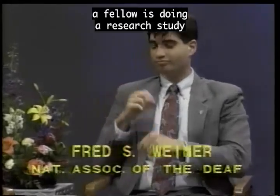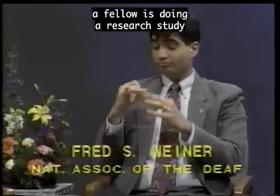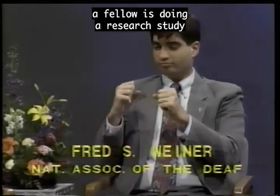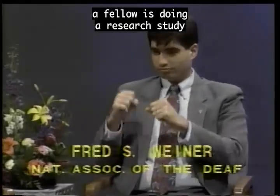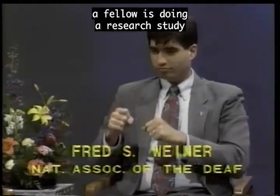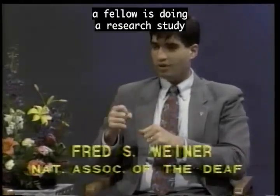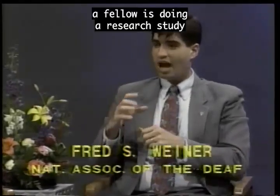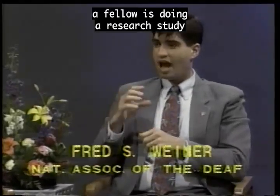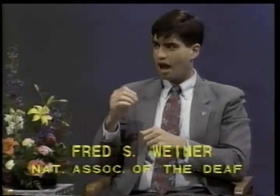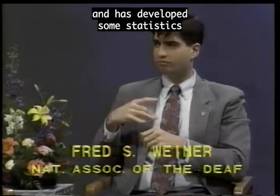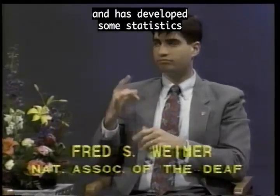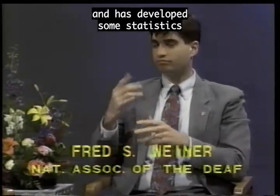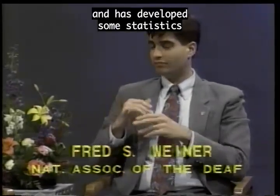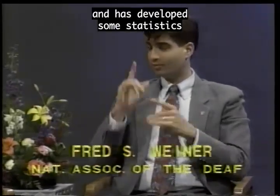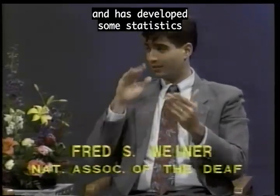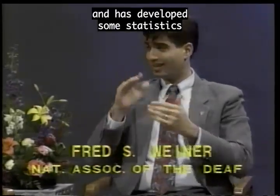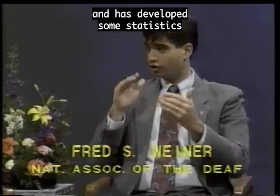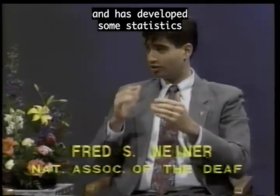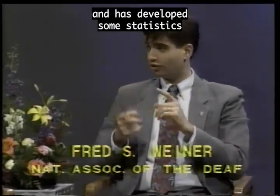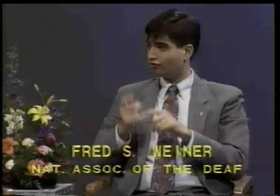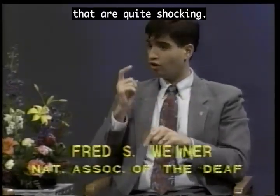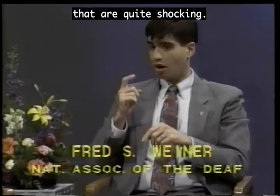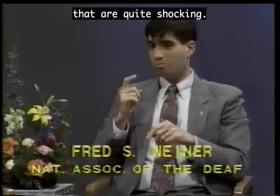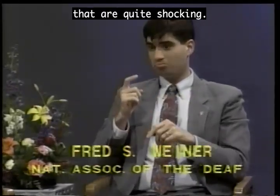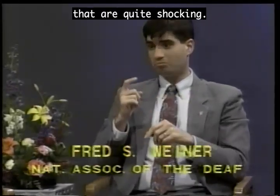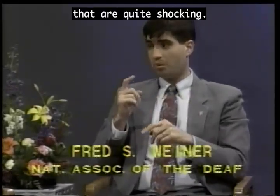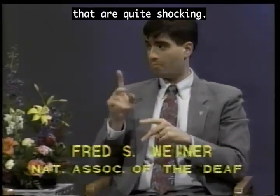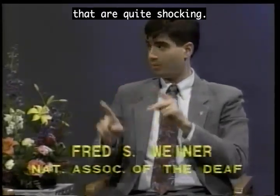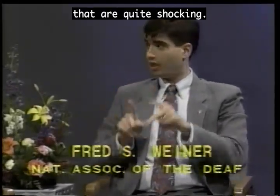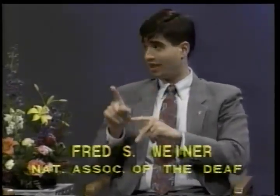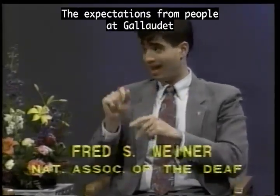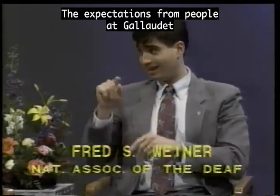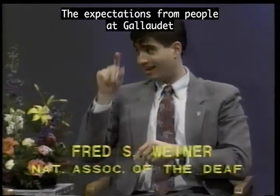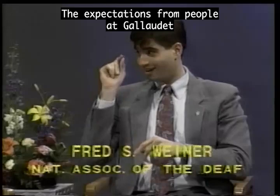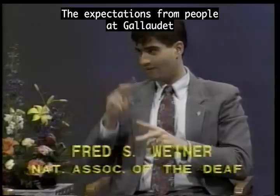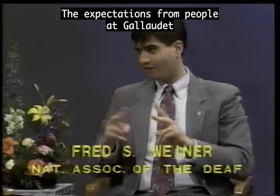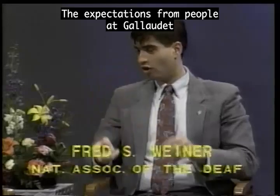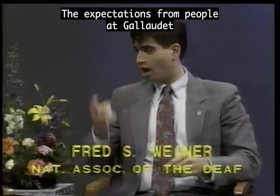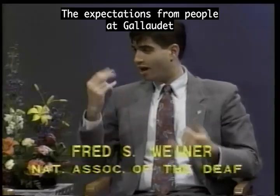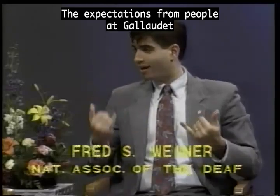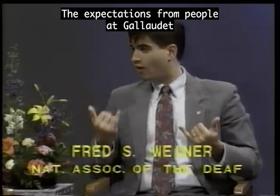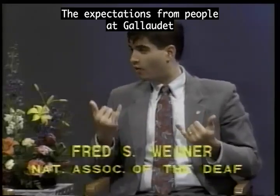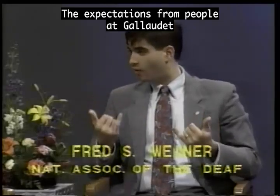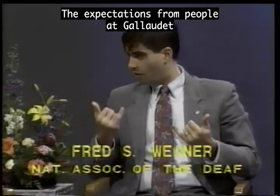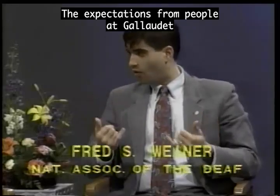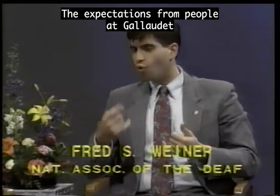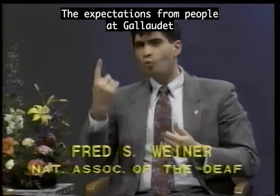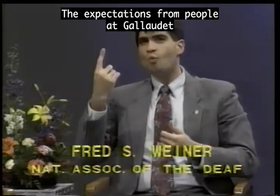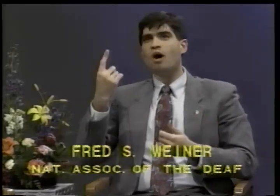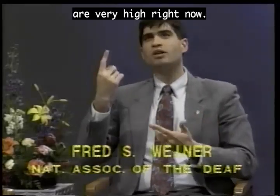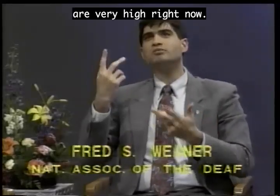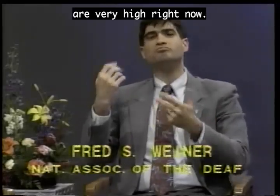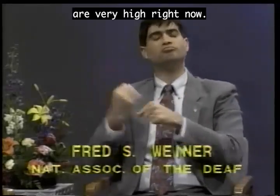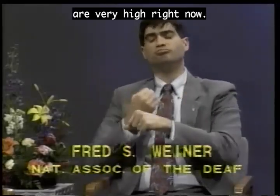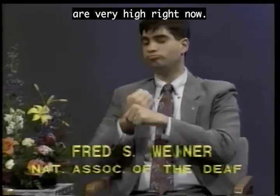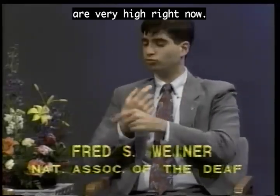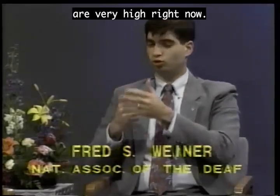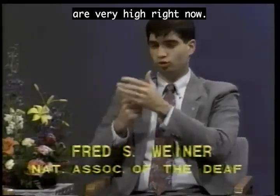has developed some statistics that are quite shocking. The expectations from people at Gallaudet are very high right now.